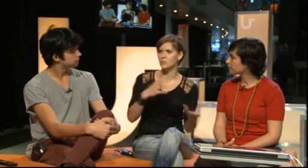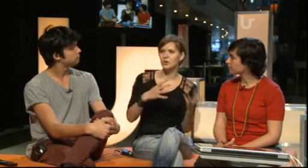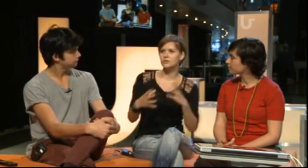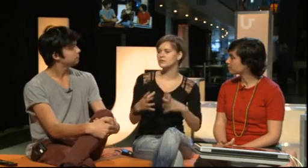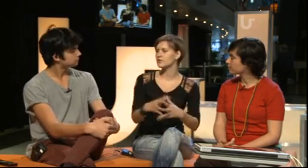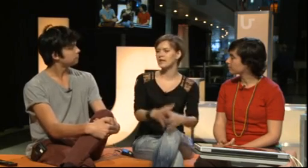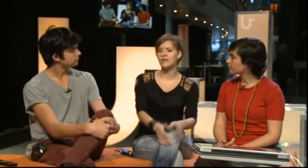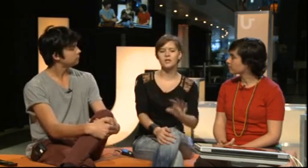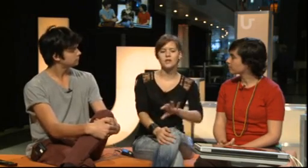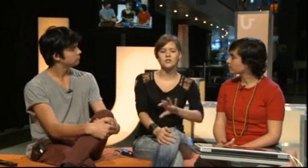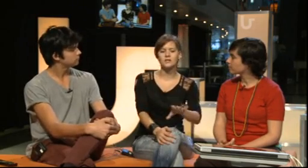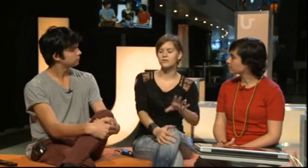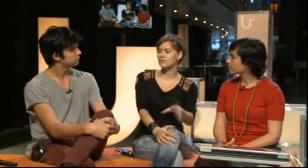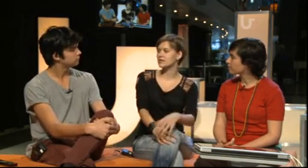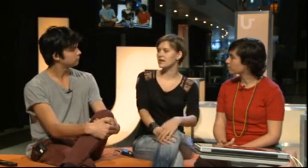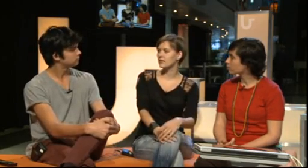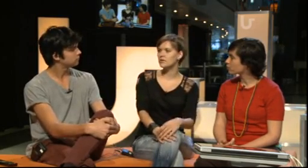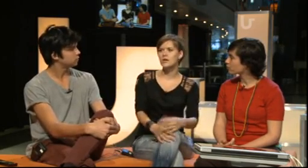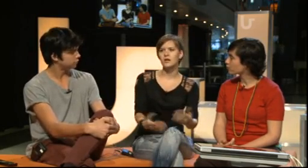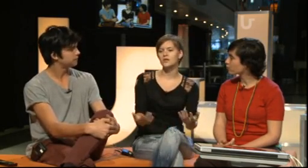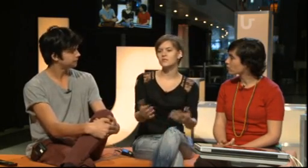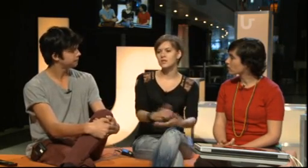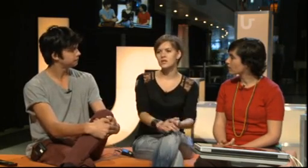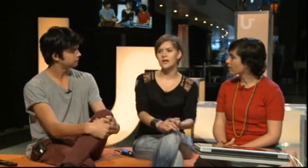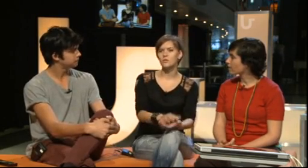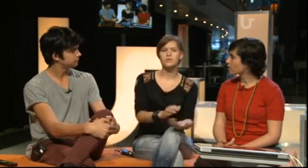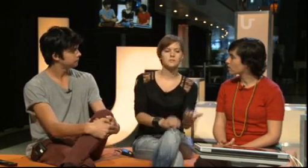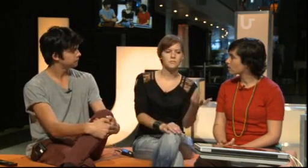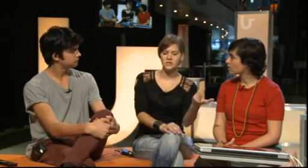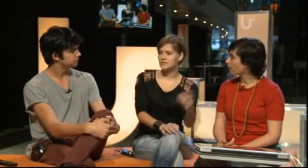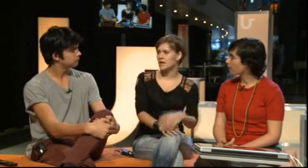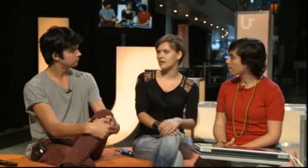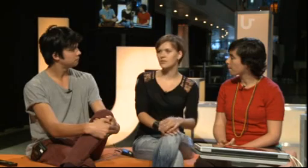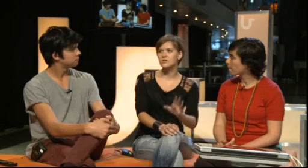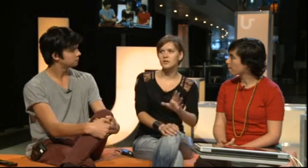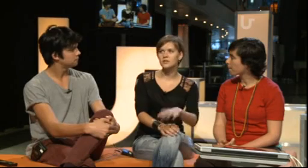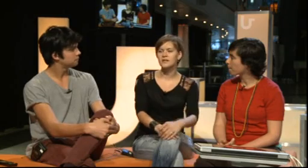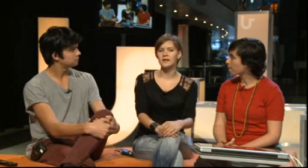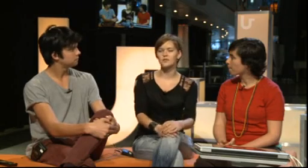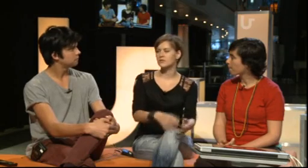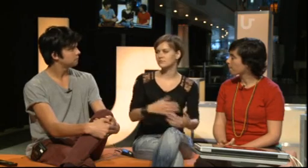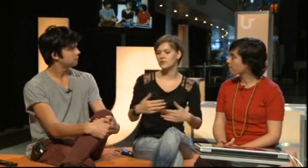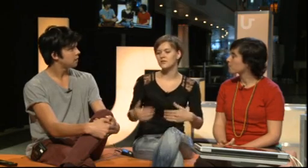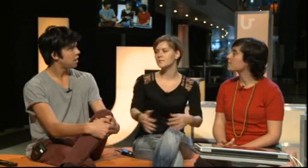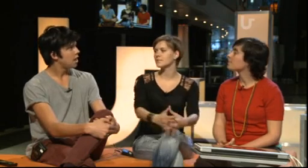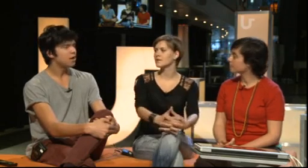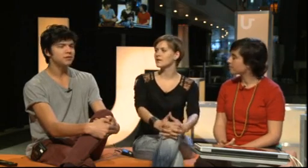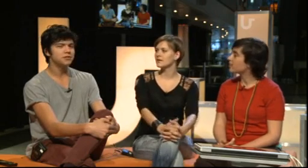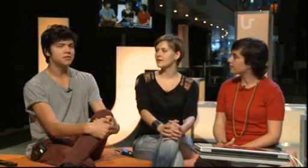work. So I think every country has their own sign language. Sure. You know, it's French Sign Language, British Sign Language, American Sign Language, and it goes on. Just